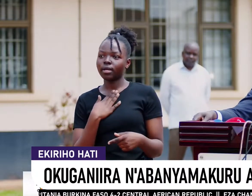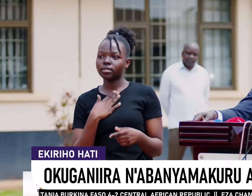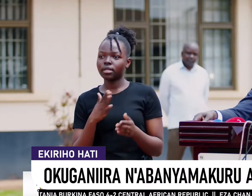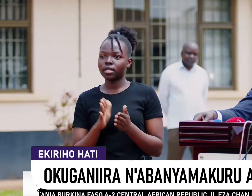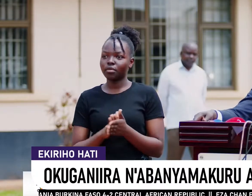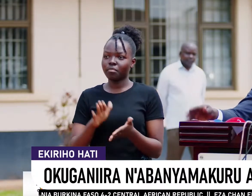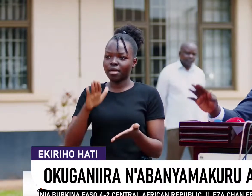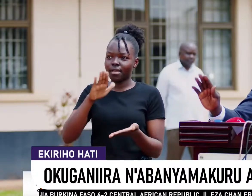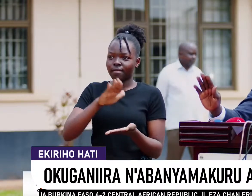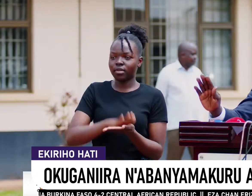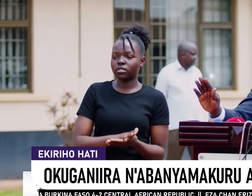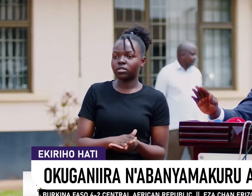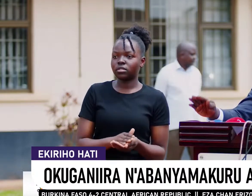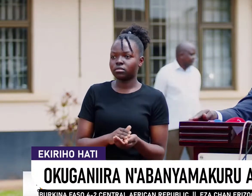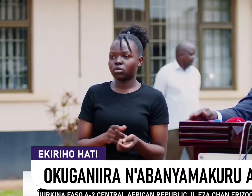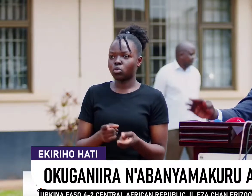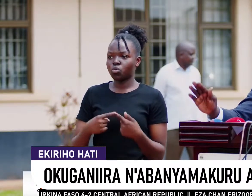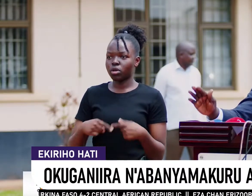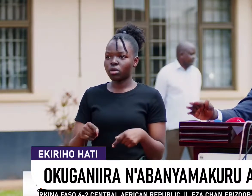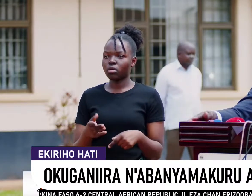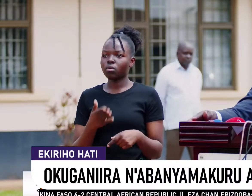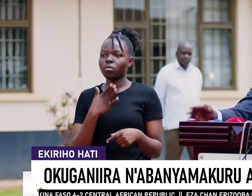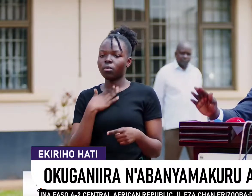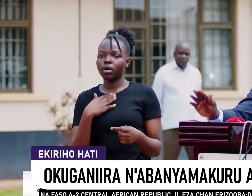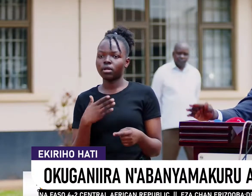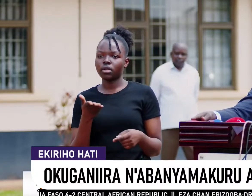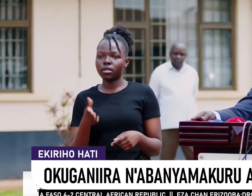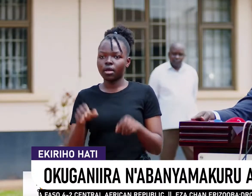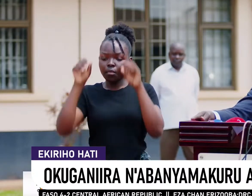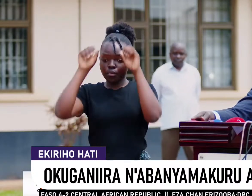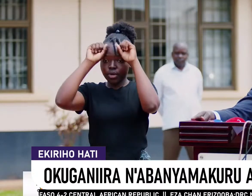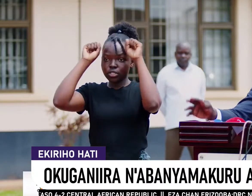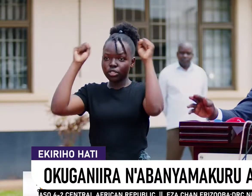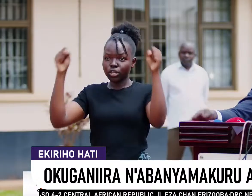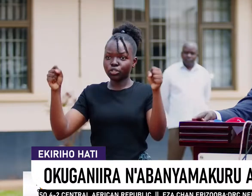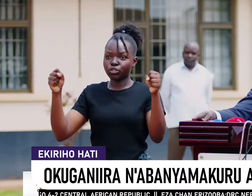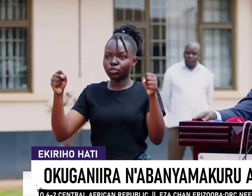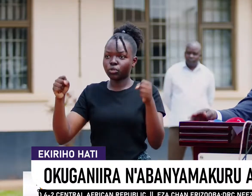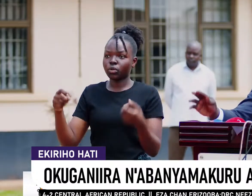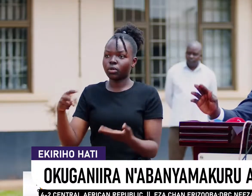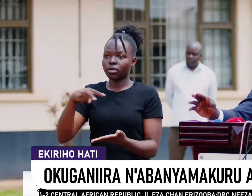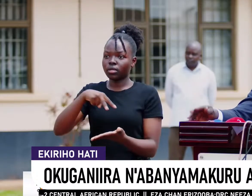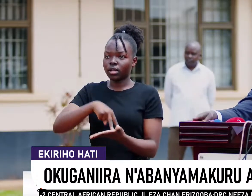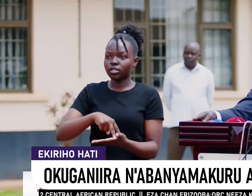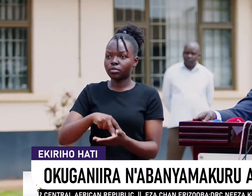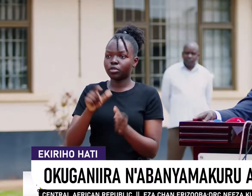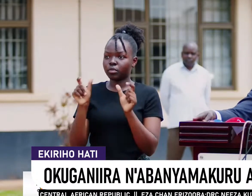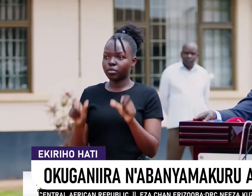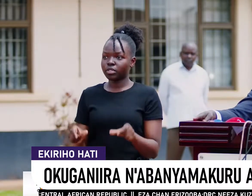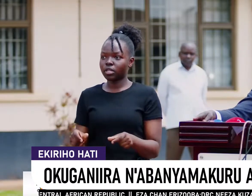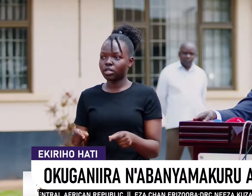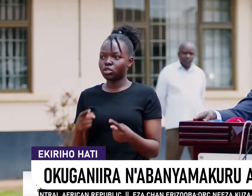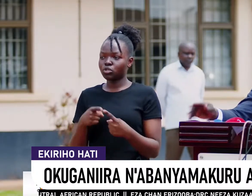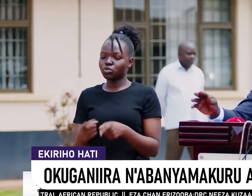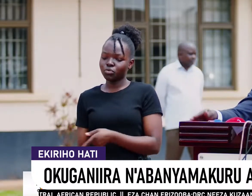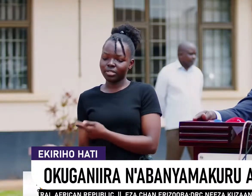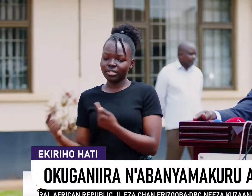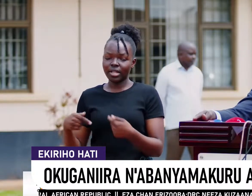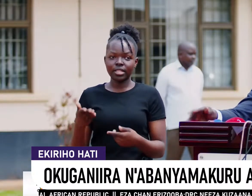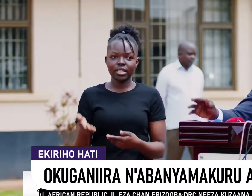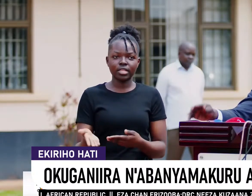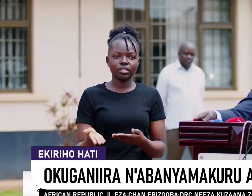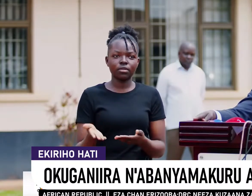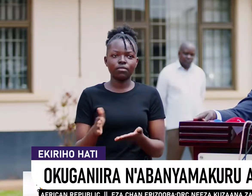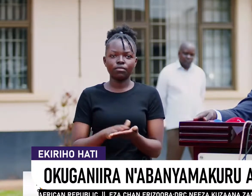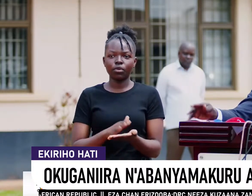emphasize, we would like the presidential aspirants to return these forms with the